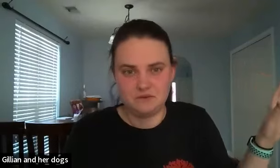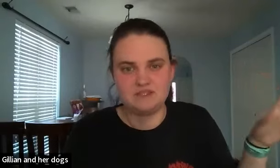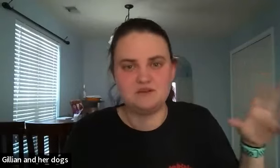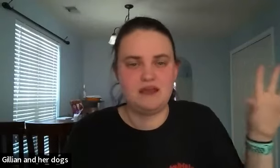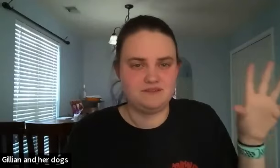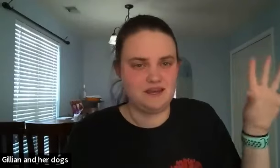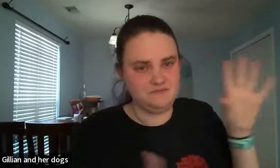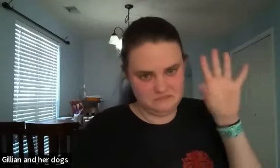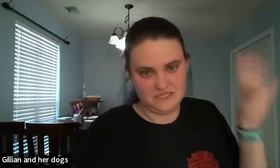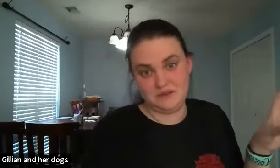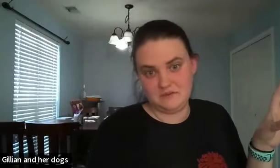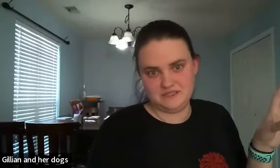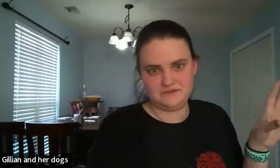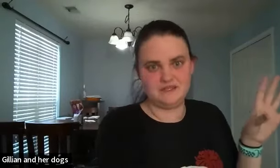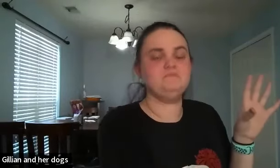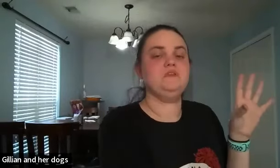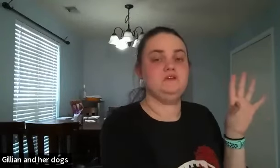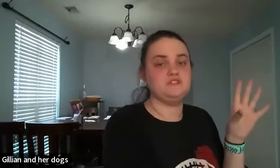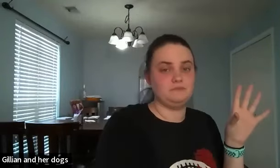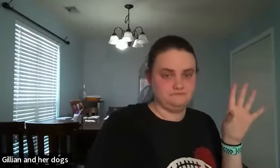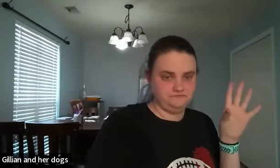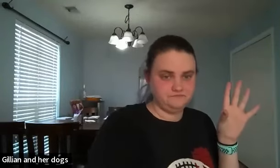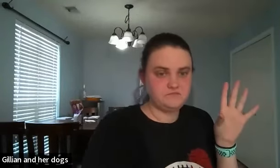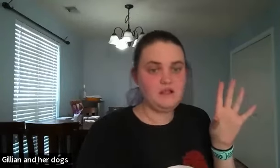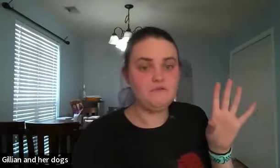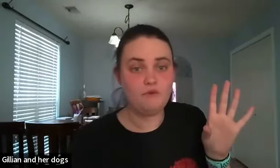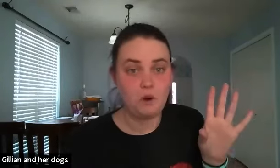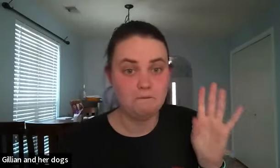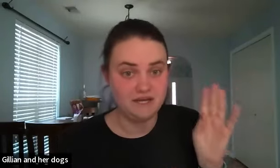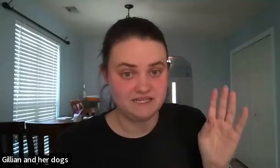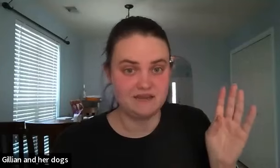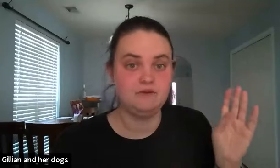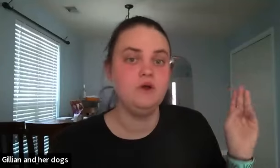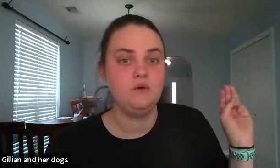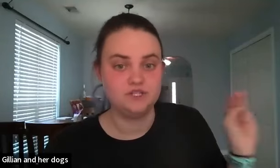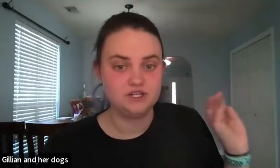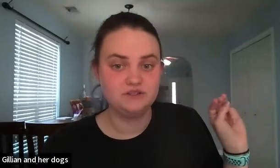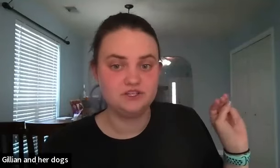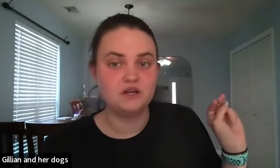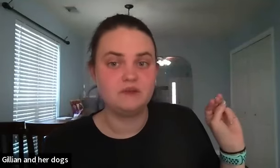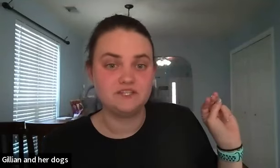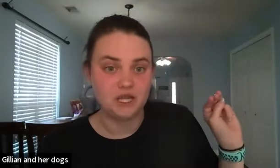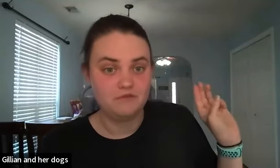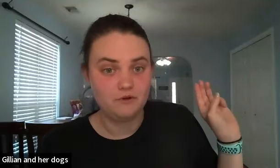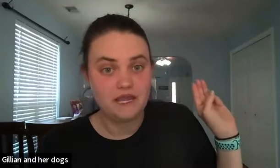one. So I have to kind of explain that one differently. So for Monday, what you're going to do is you're going to make the shape for an